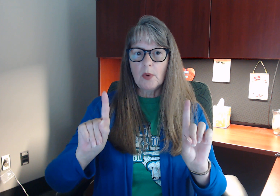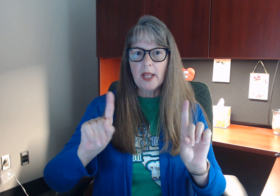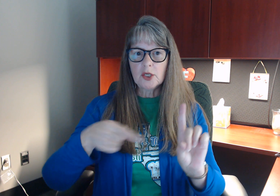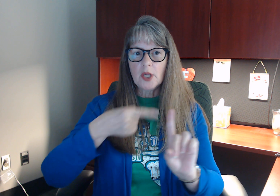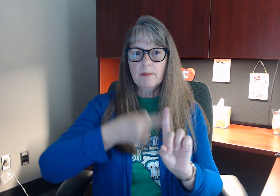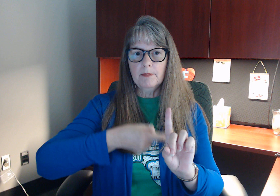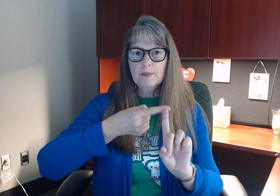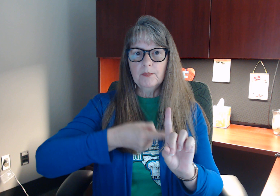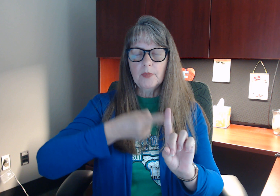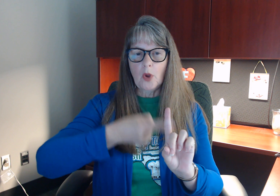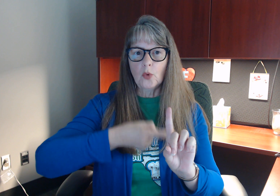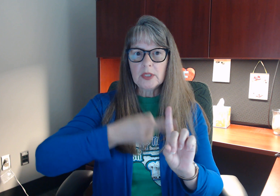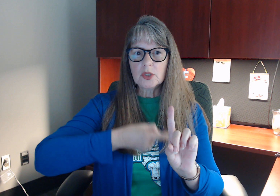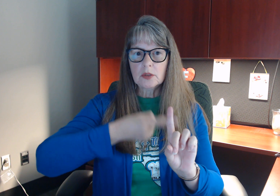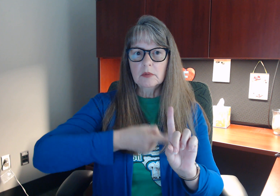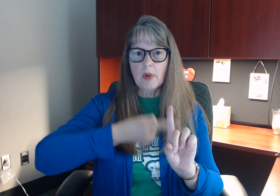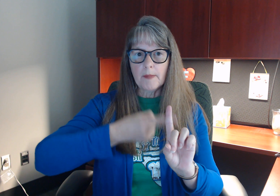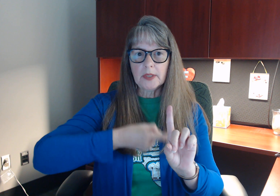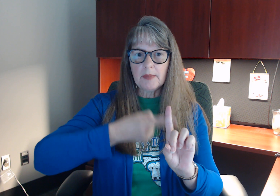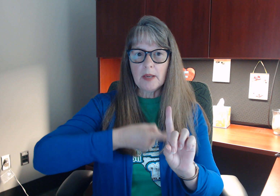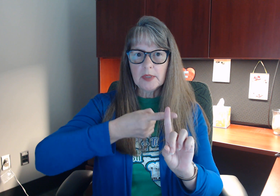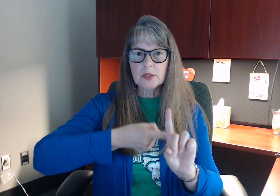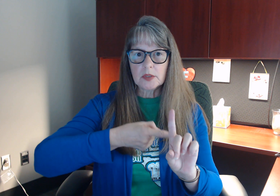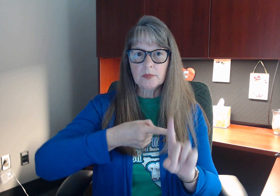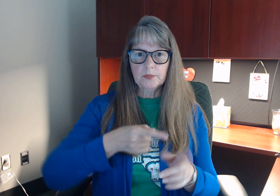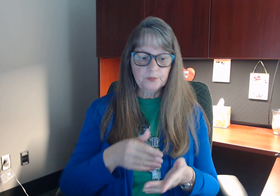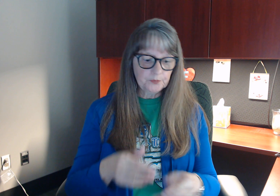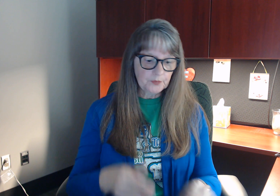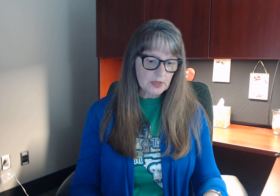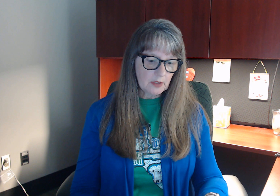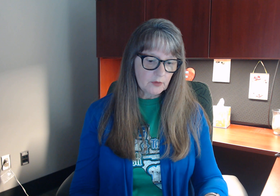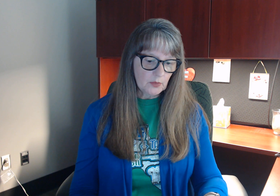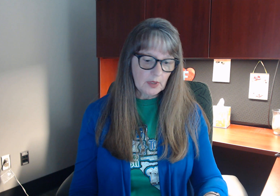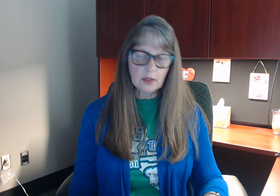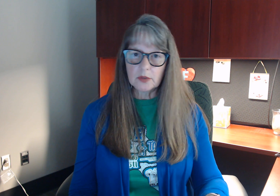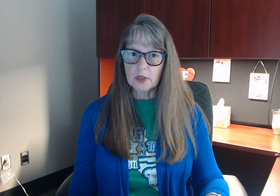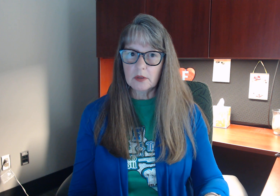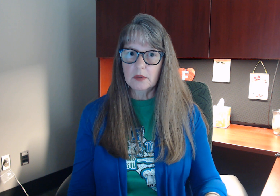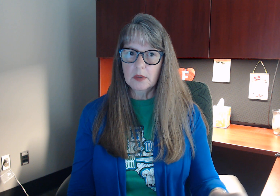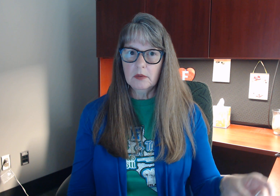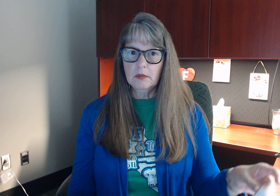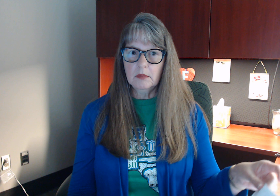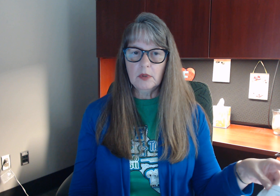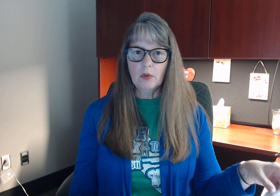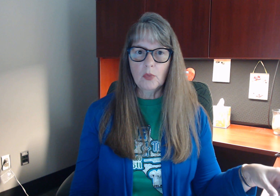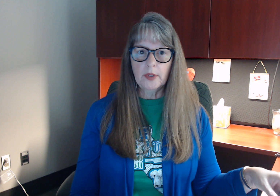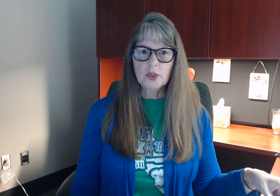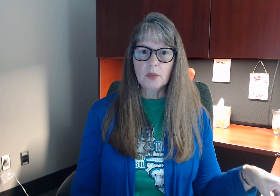handshape, our rent, our monthly payments. Instead of doing that as a mortgage and then we paid